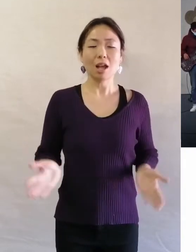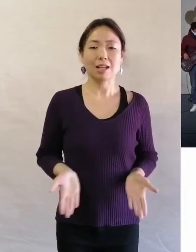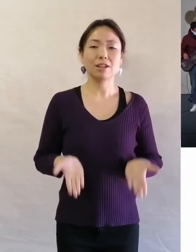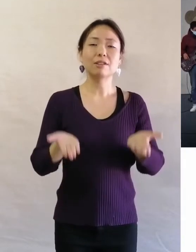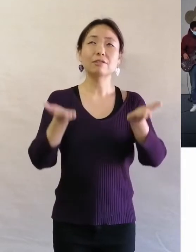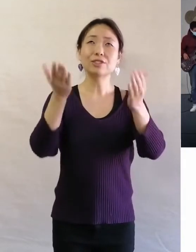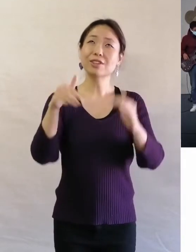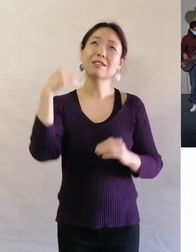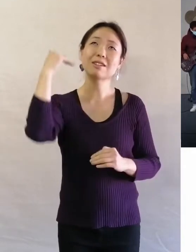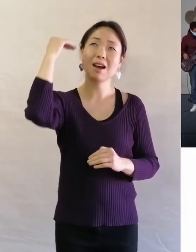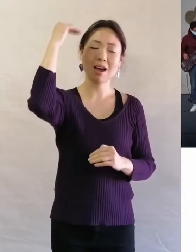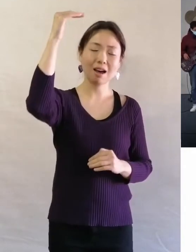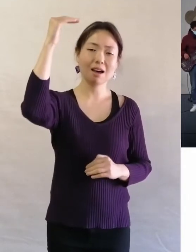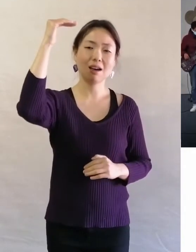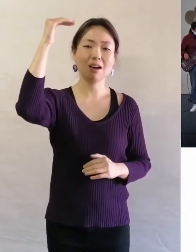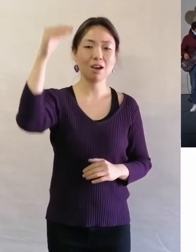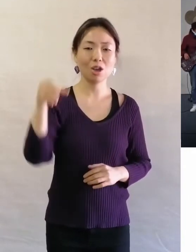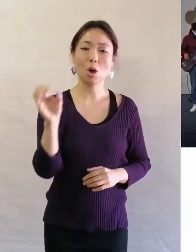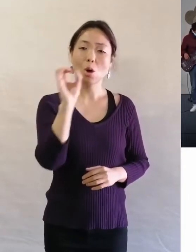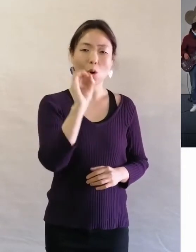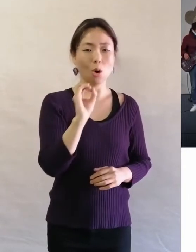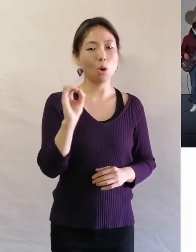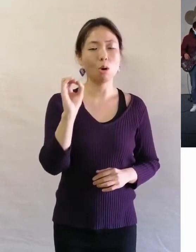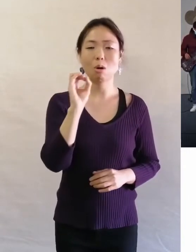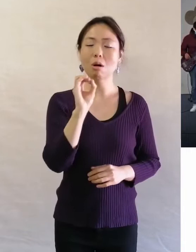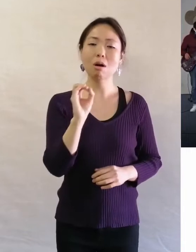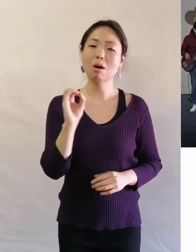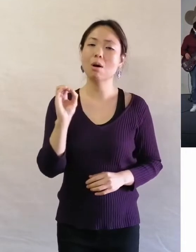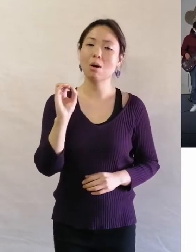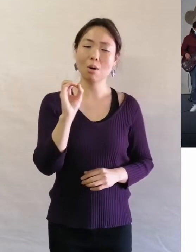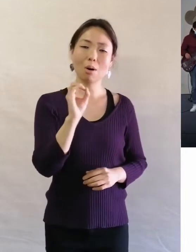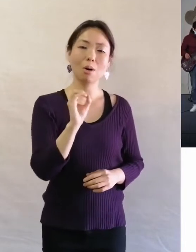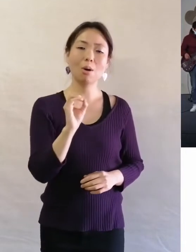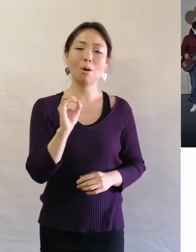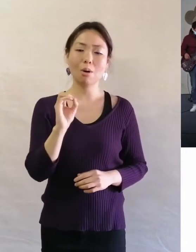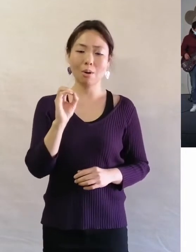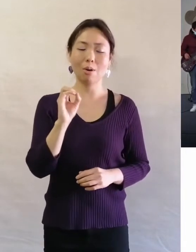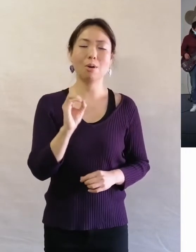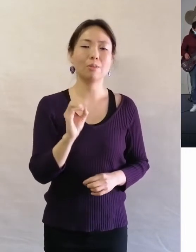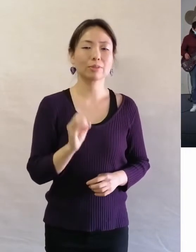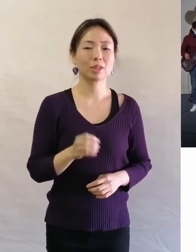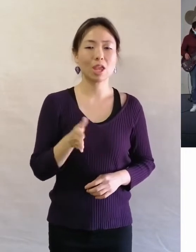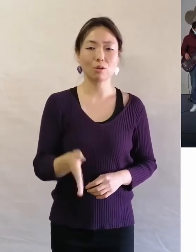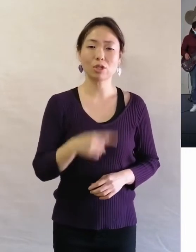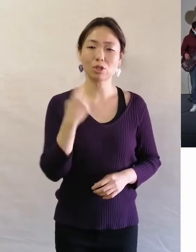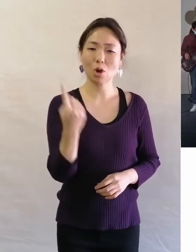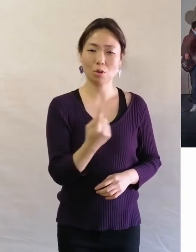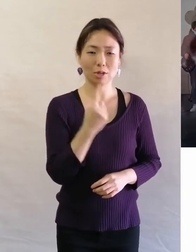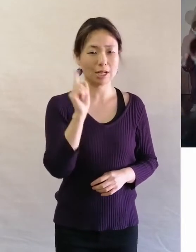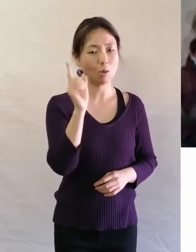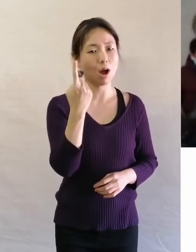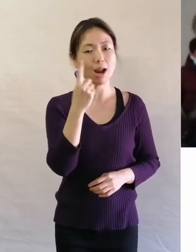Jesus, lifted high. Oh, oh, oh, there is